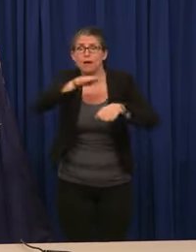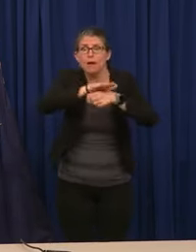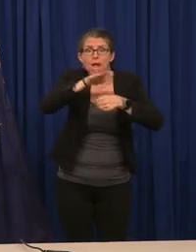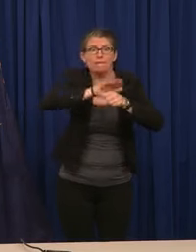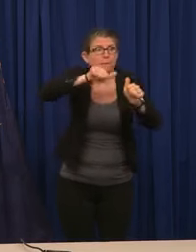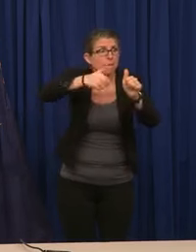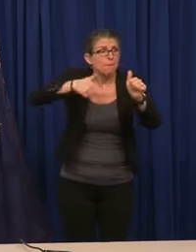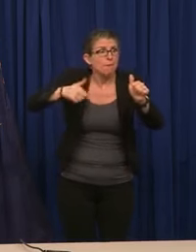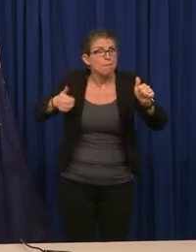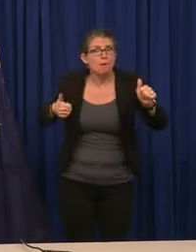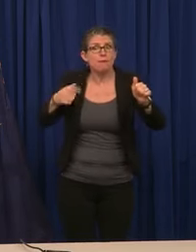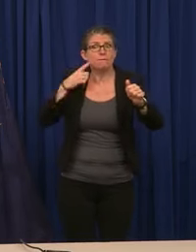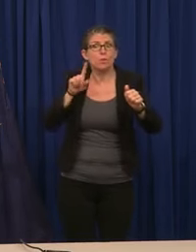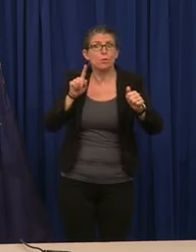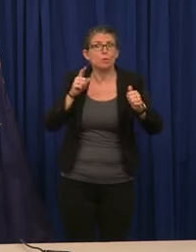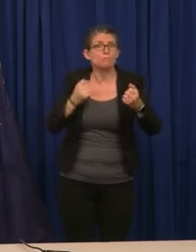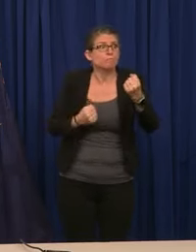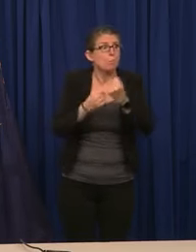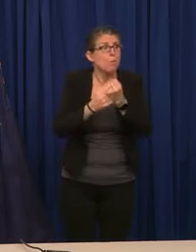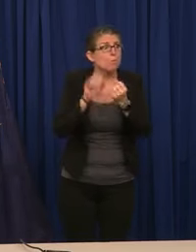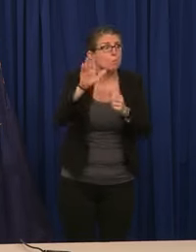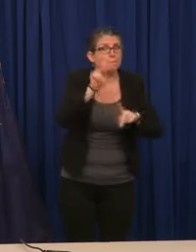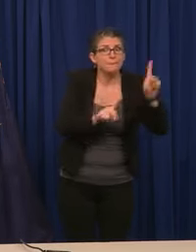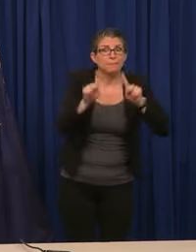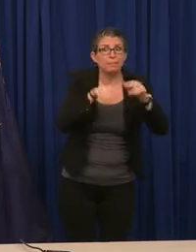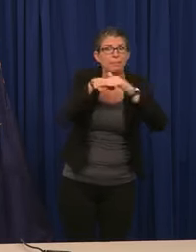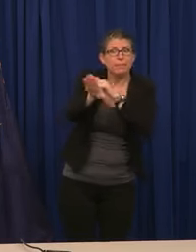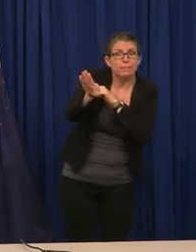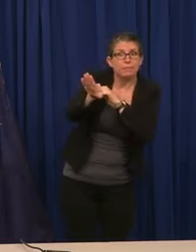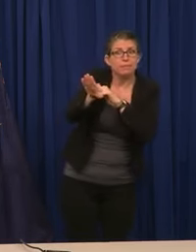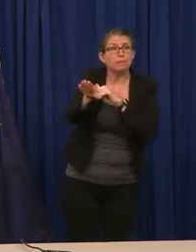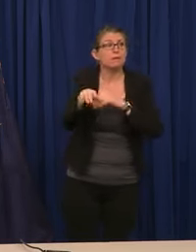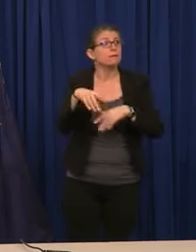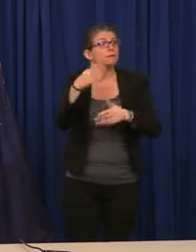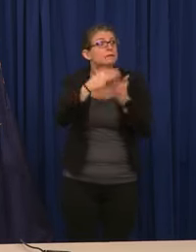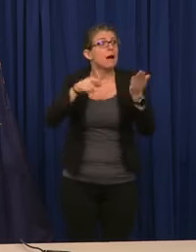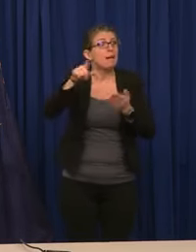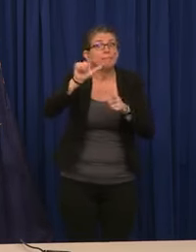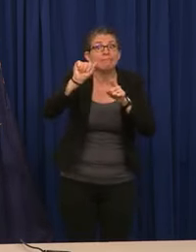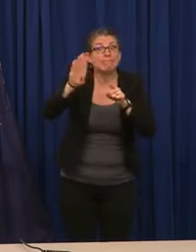outsourced to another laboratory in a hard hit part of the country, how we